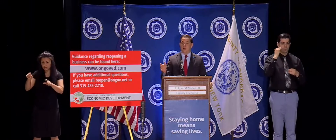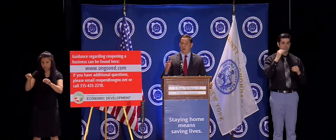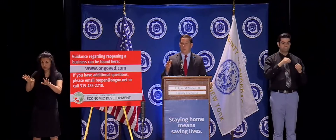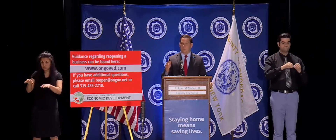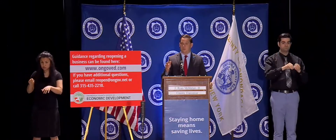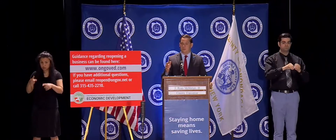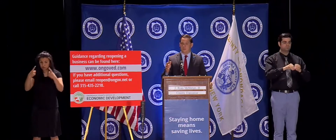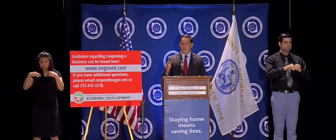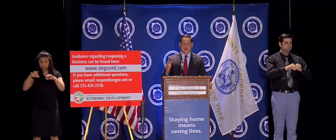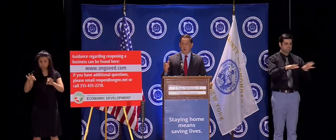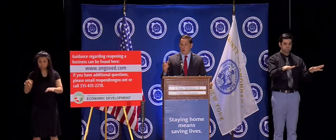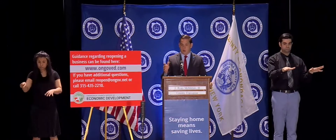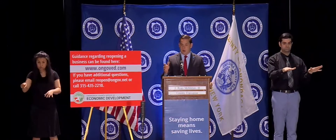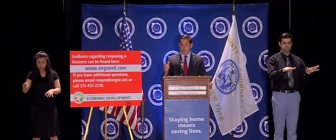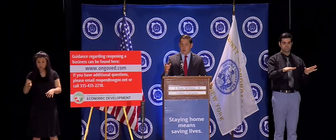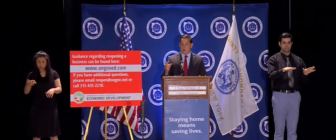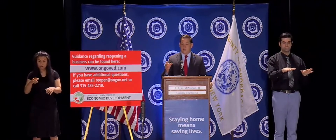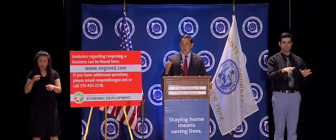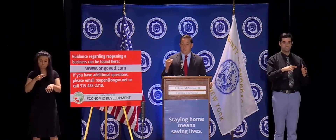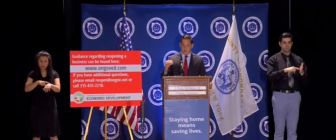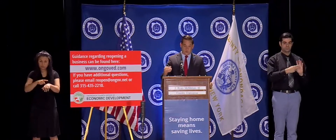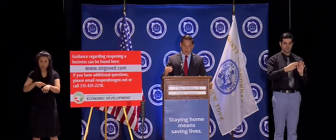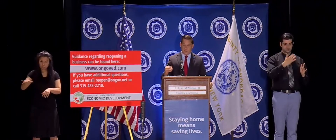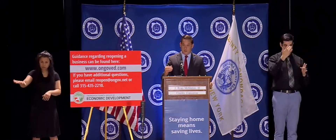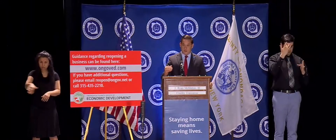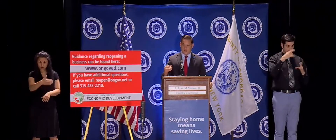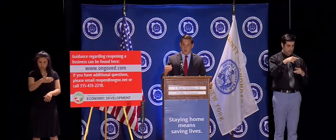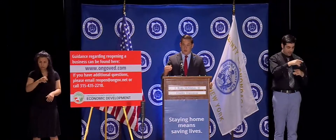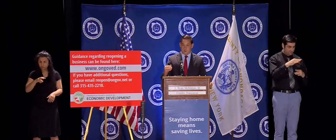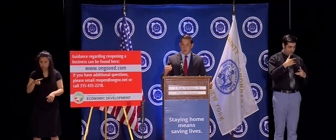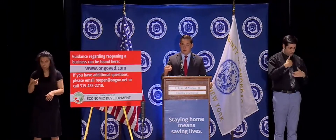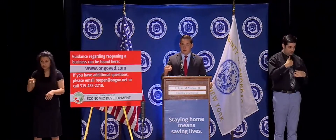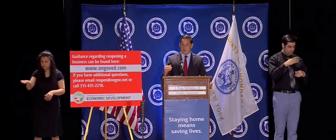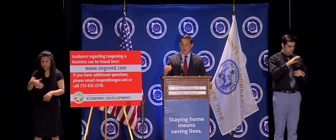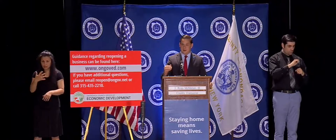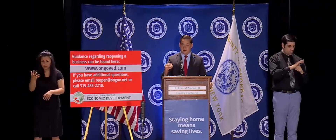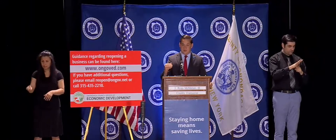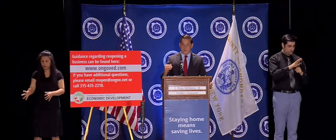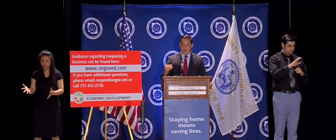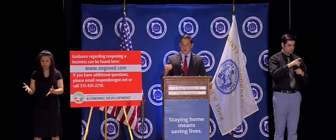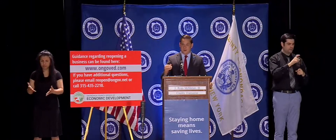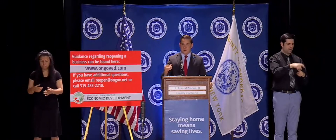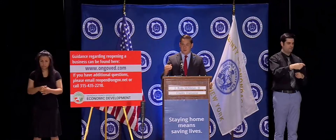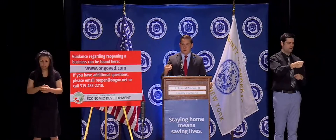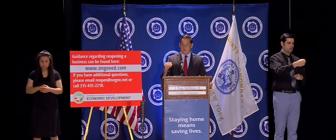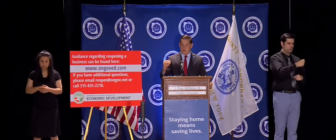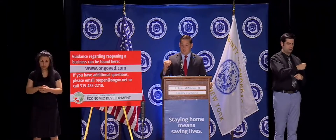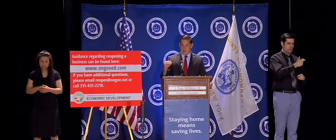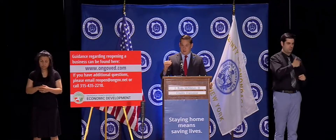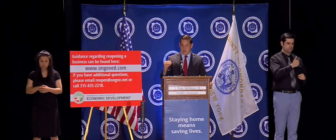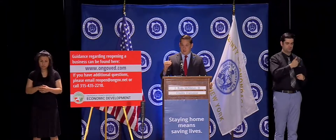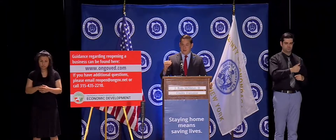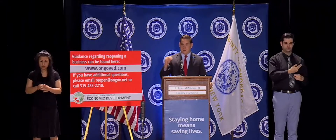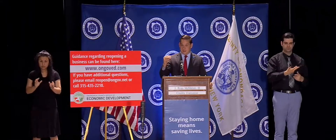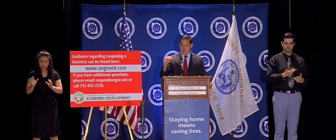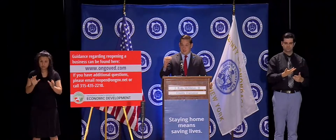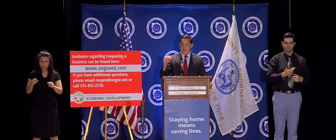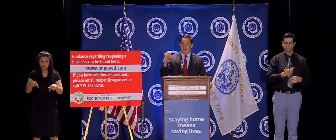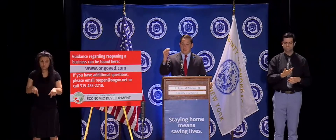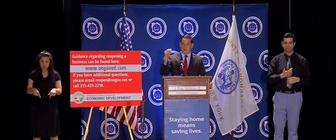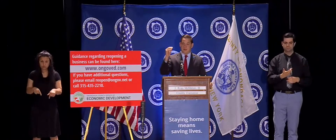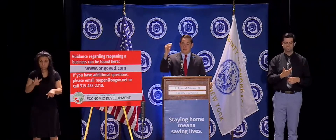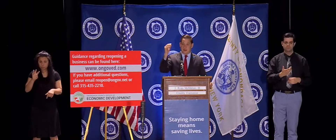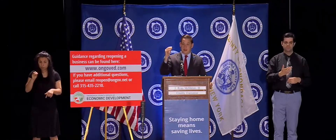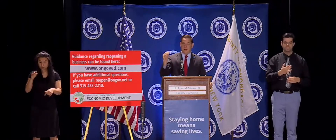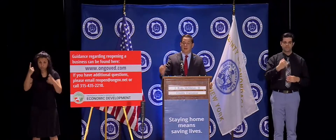and need to go home. They can't go home now. So the 40s, unless we do something, that 40 is going to eventually become 50, and 60,